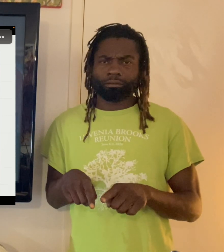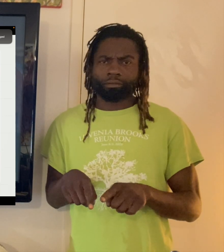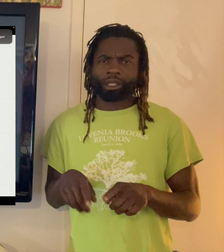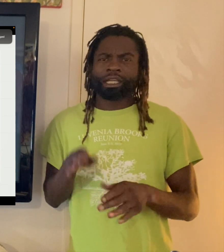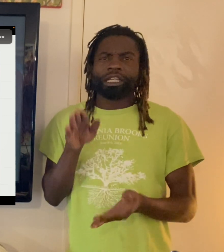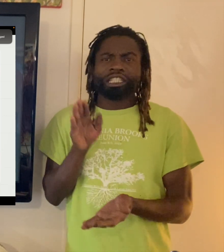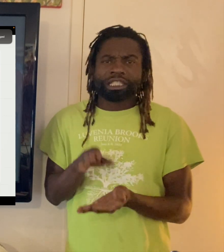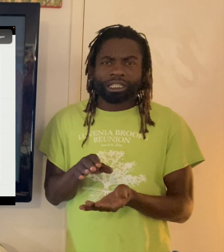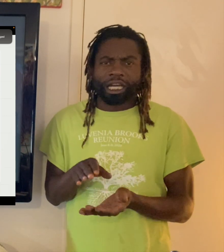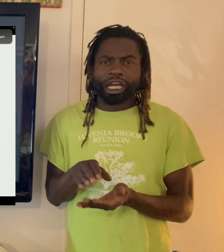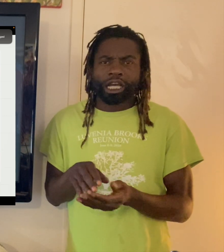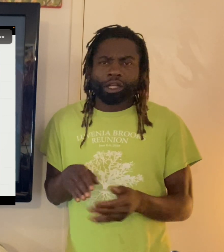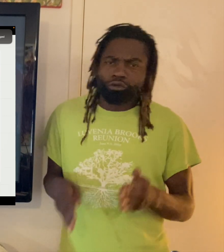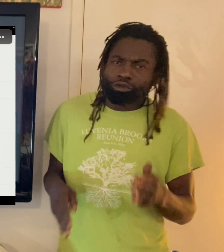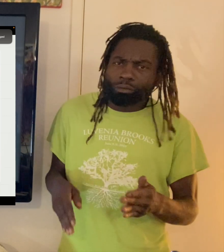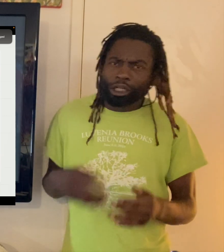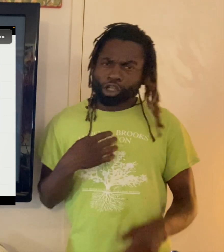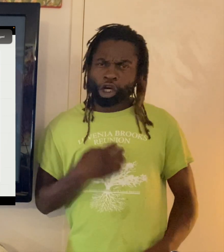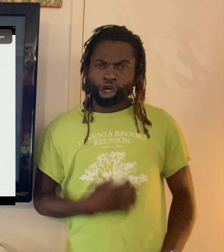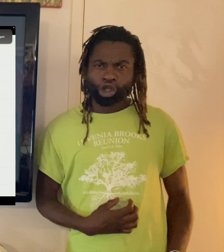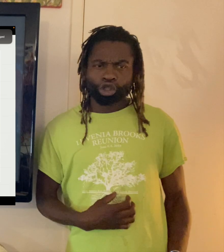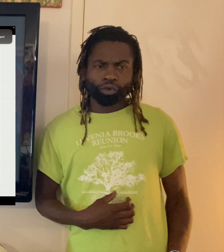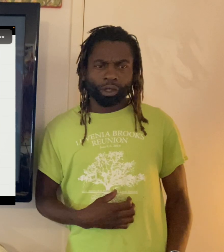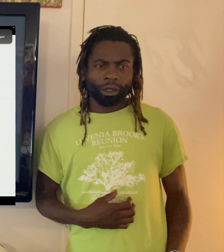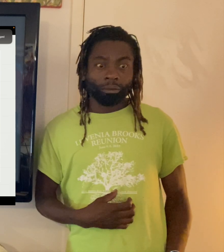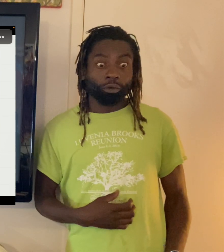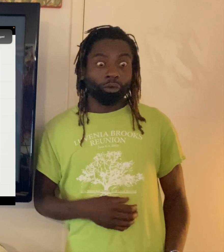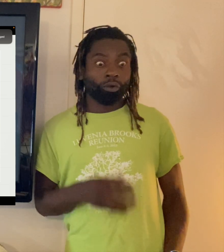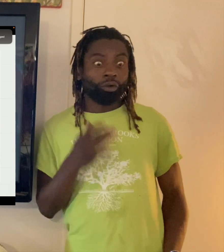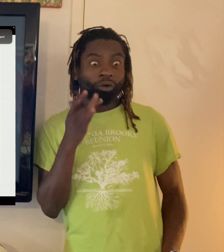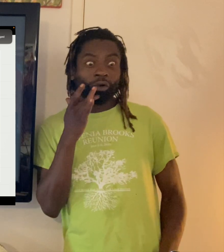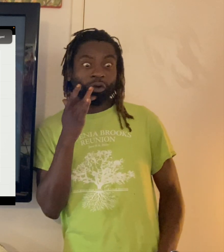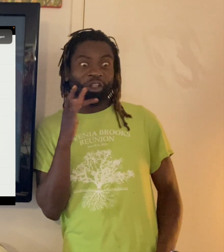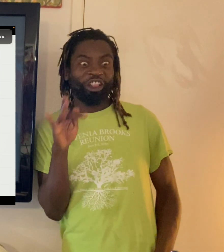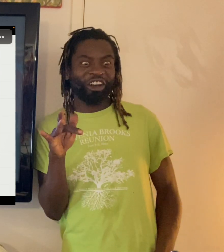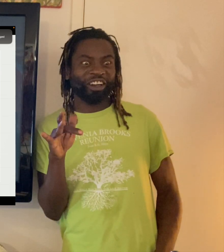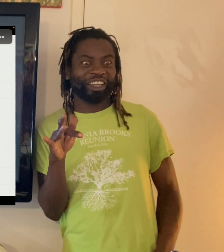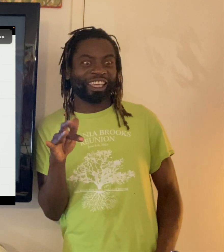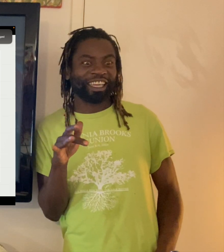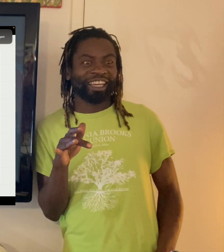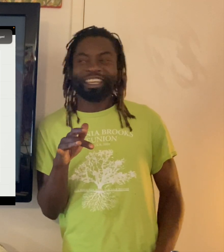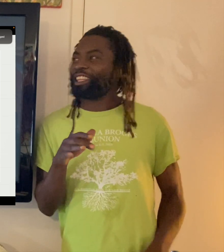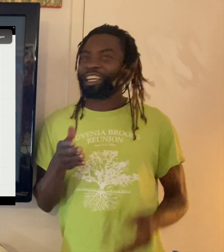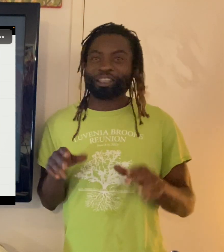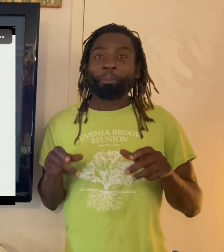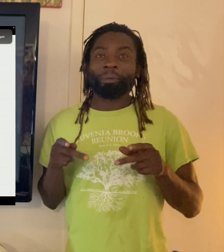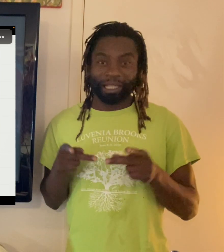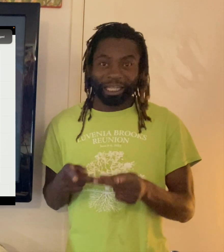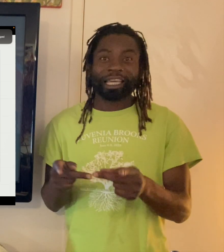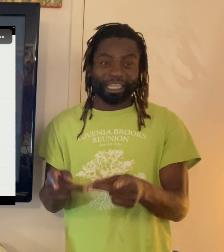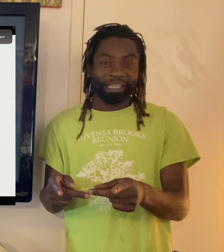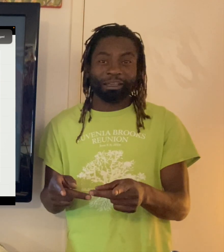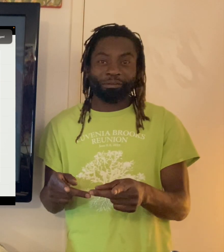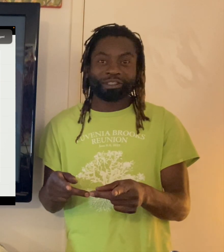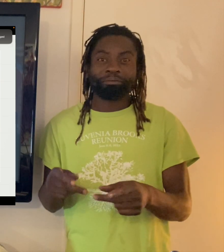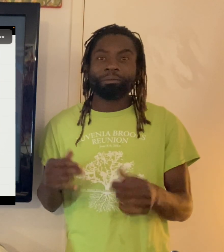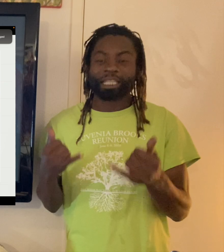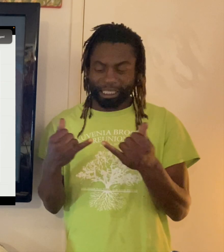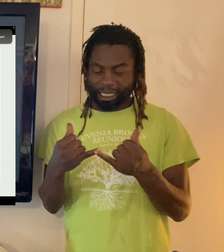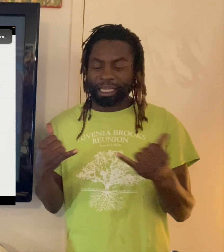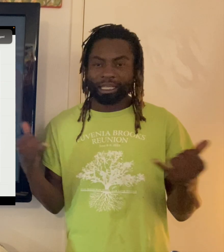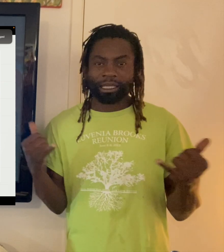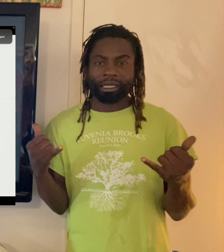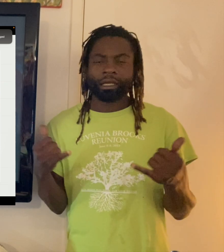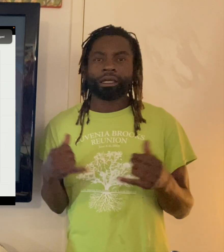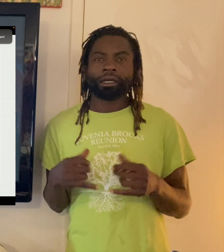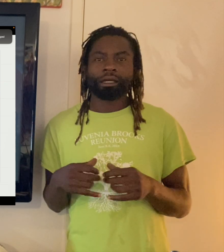hungry. Luckily, there is a plate of spaghetti here. We need to tell Tiny Robot how to get